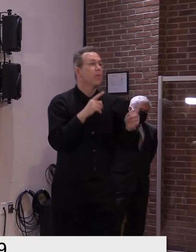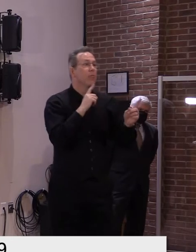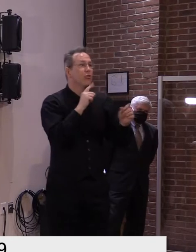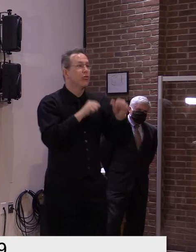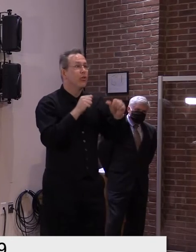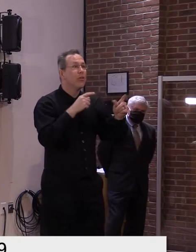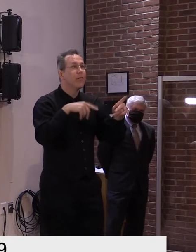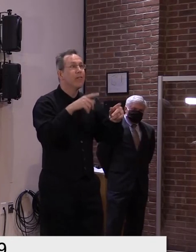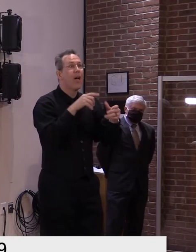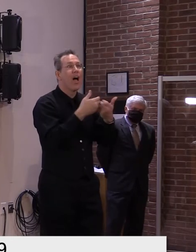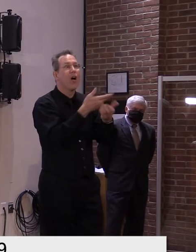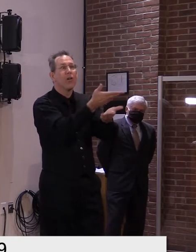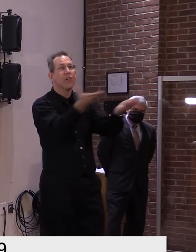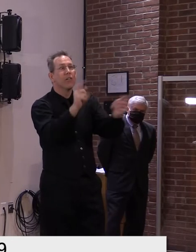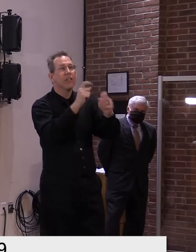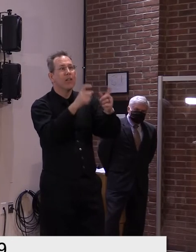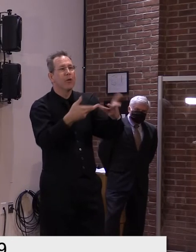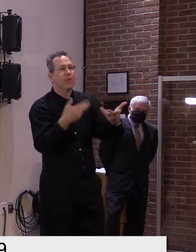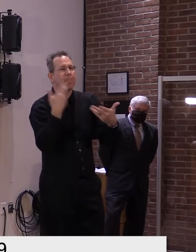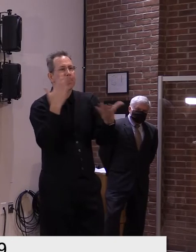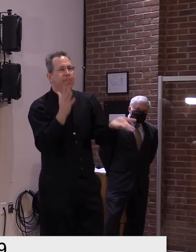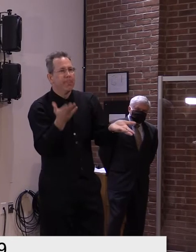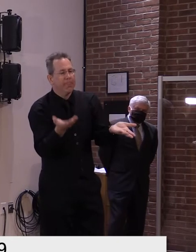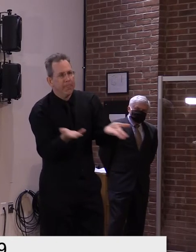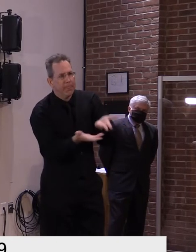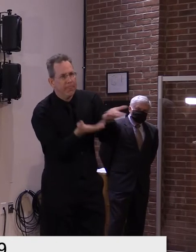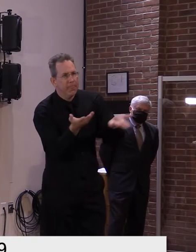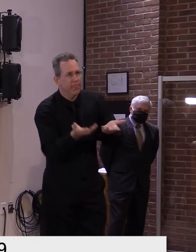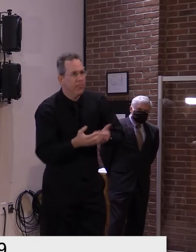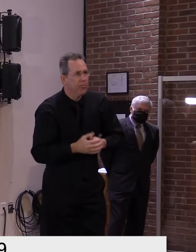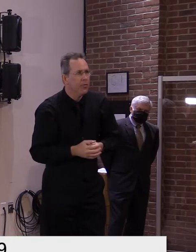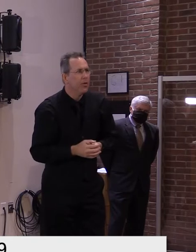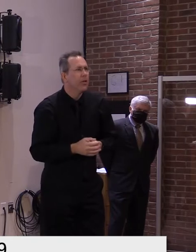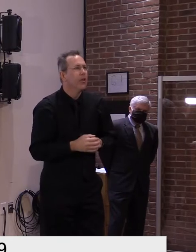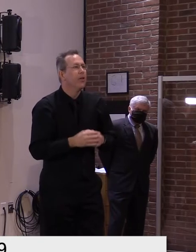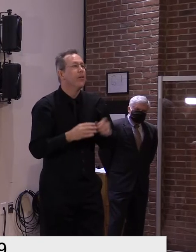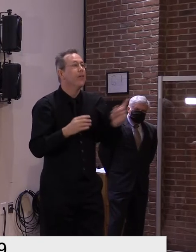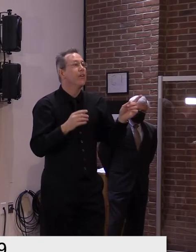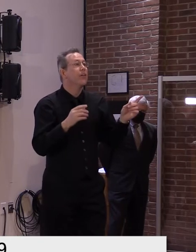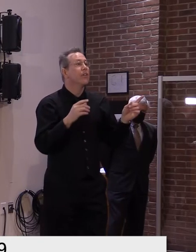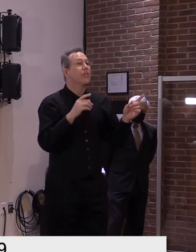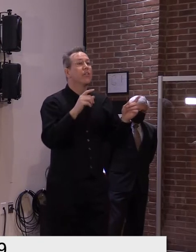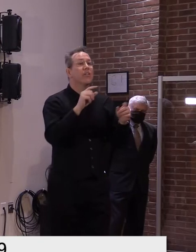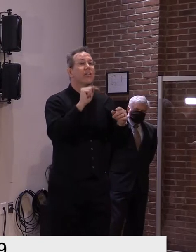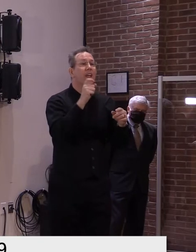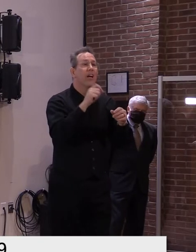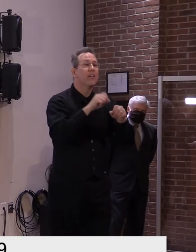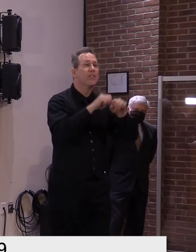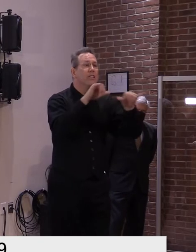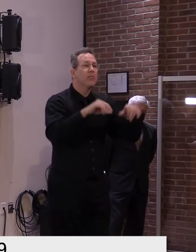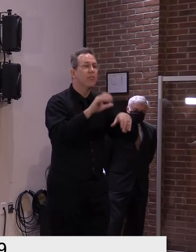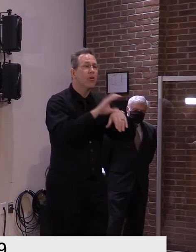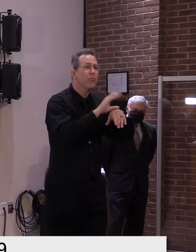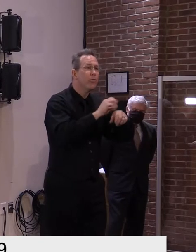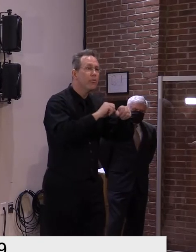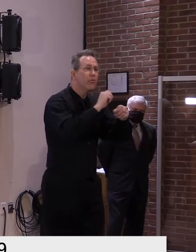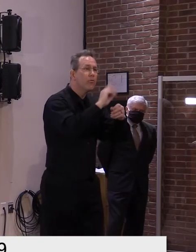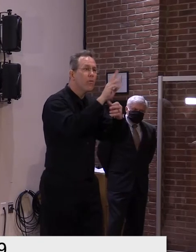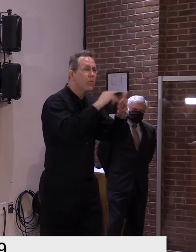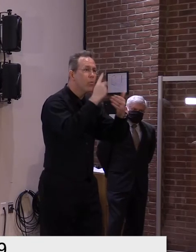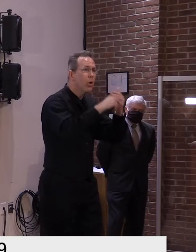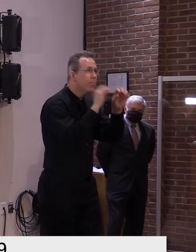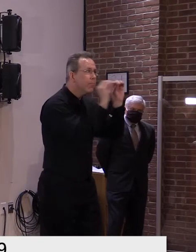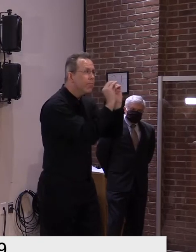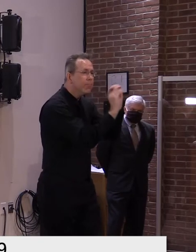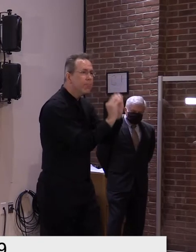tax software is going to carry that exemption through. My best advice is to stay tuned. I am going to talk with the